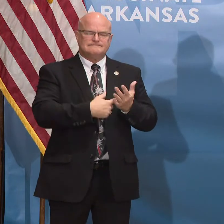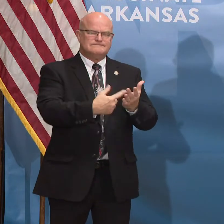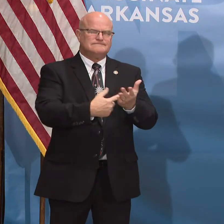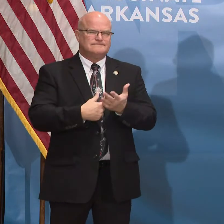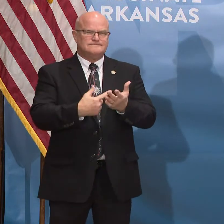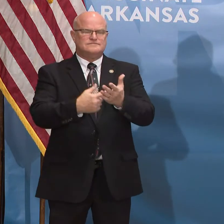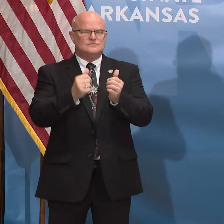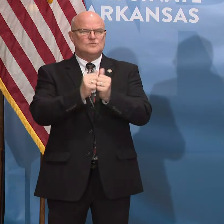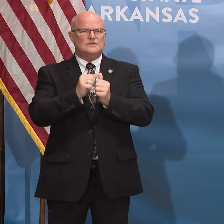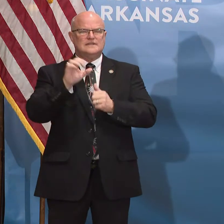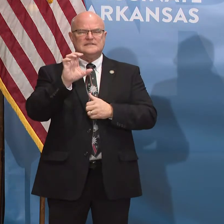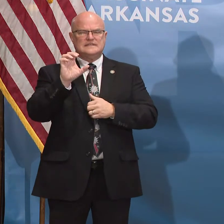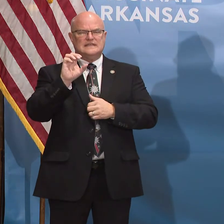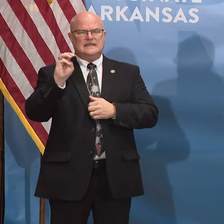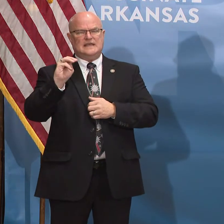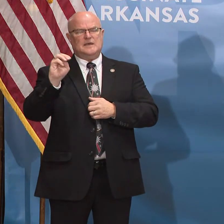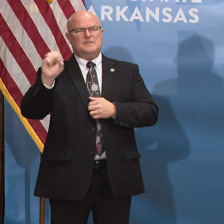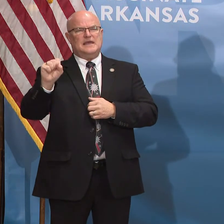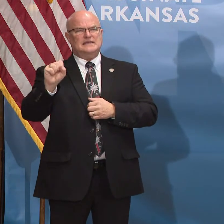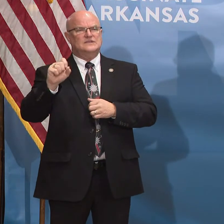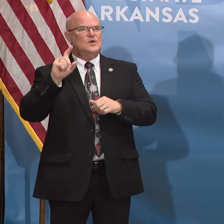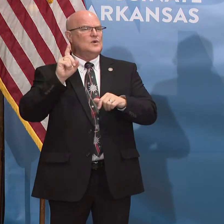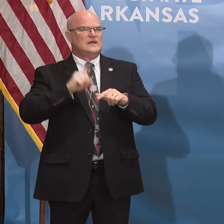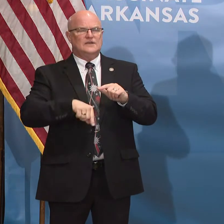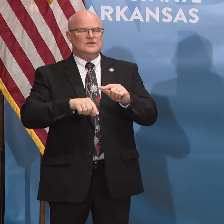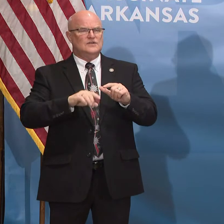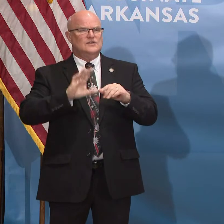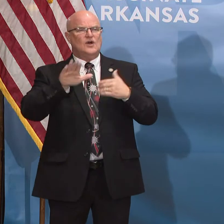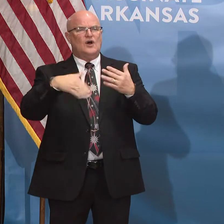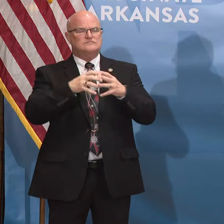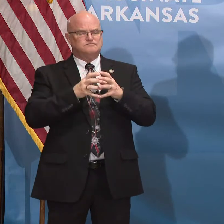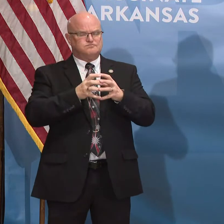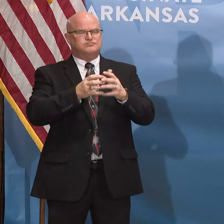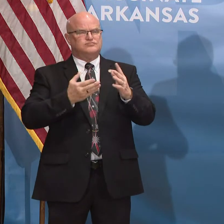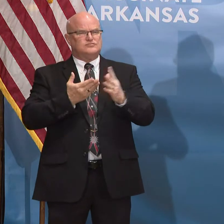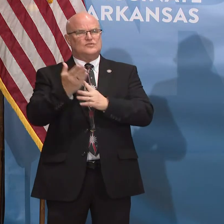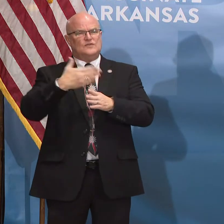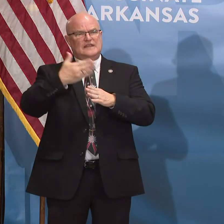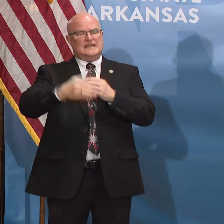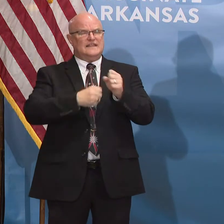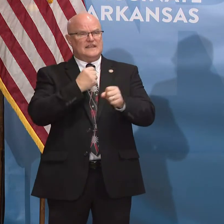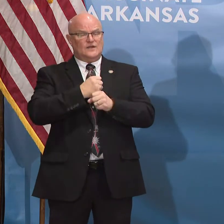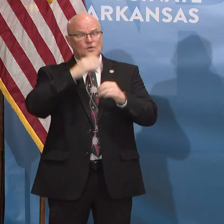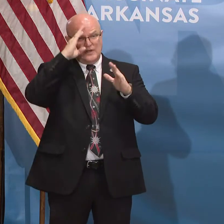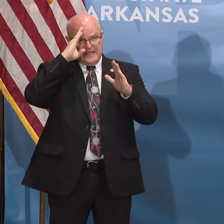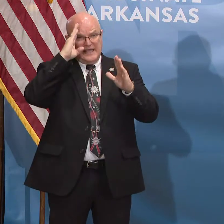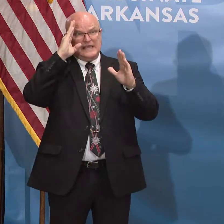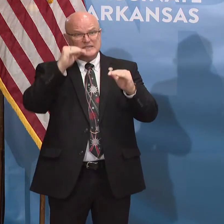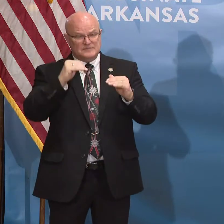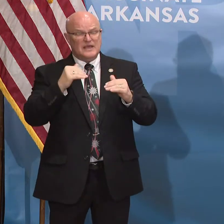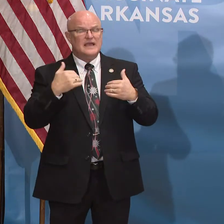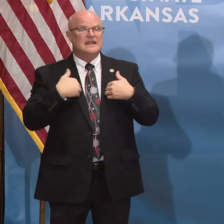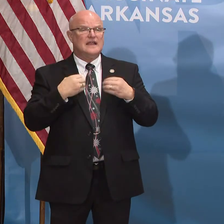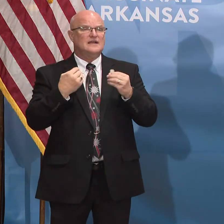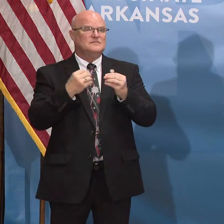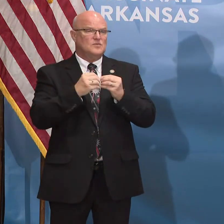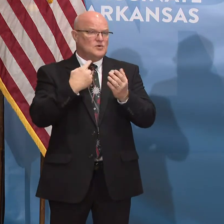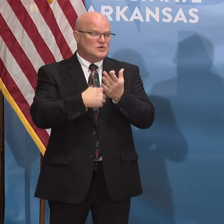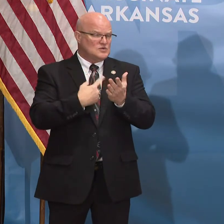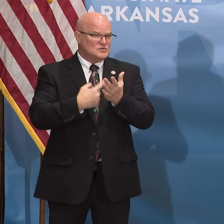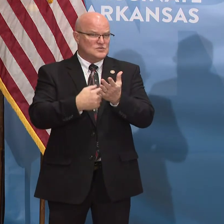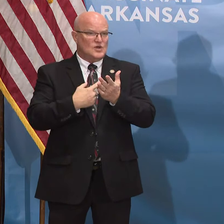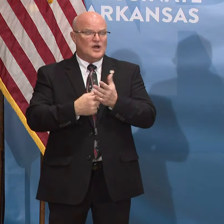with CMS. We just couldn't push it all the way through by the end of the year. So we do expect this, our talks with them